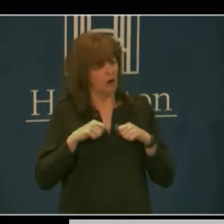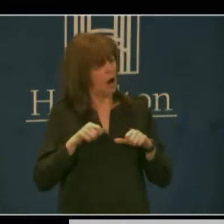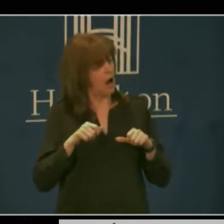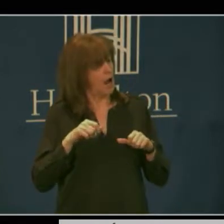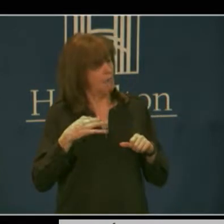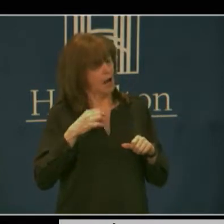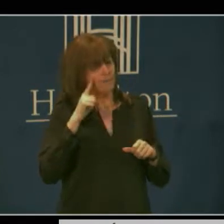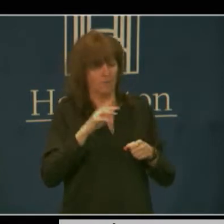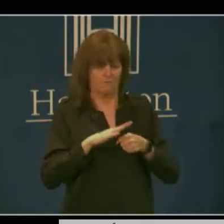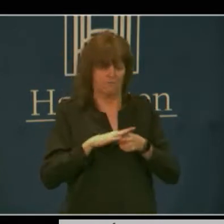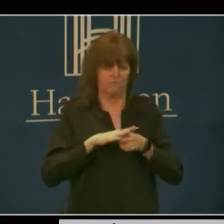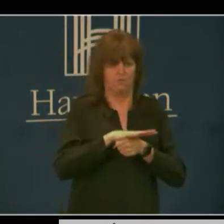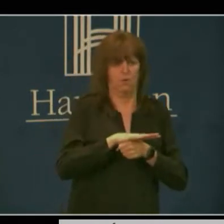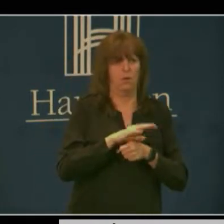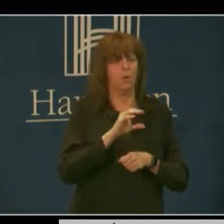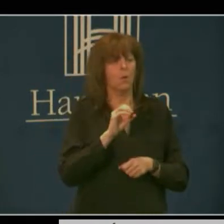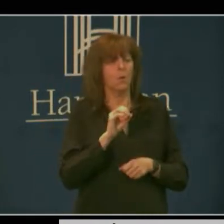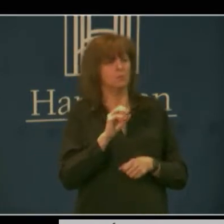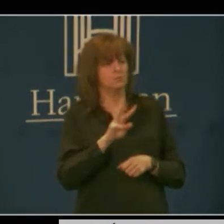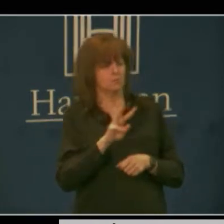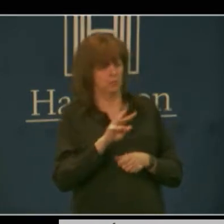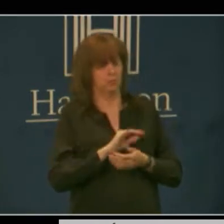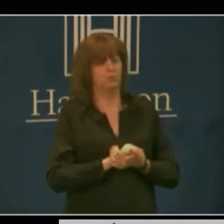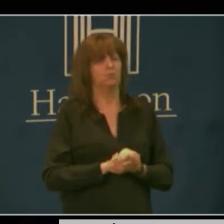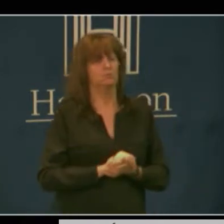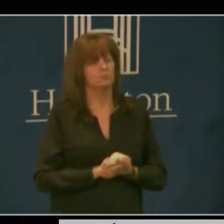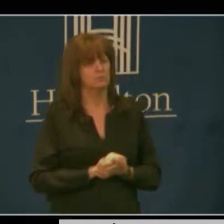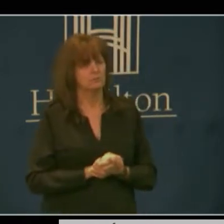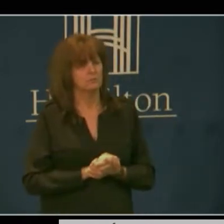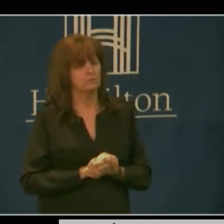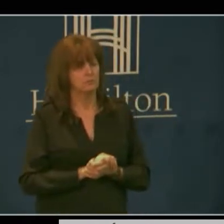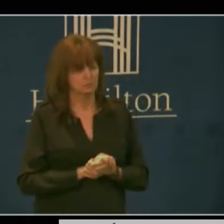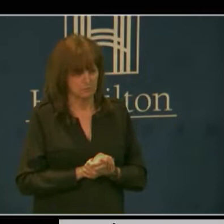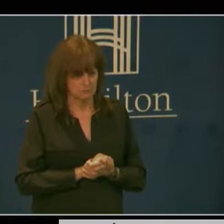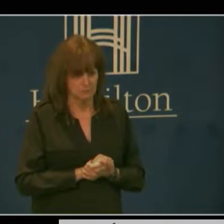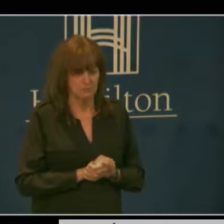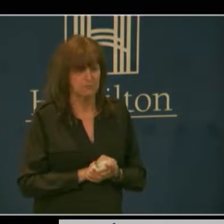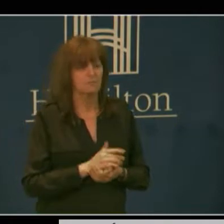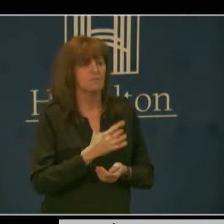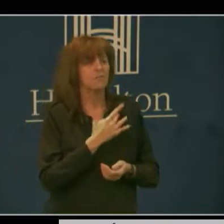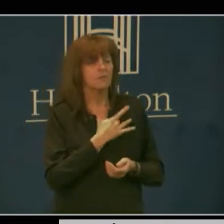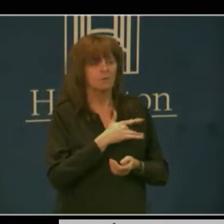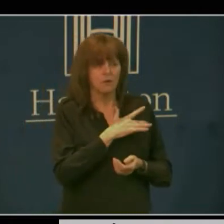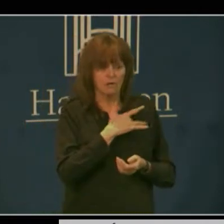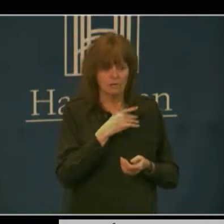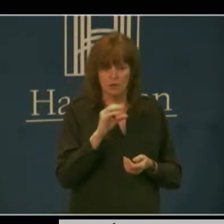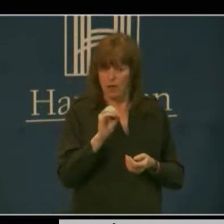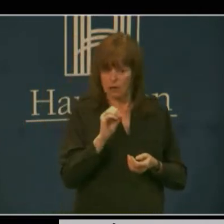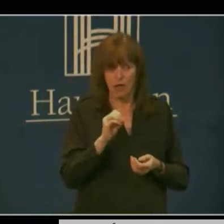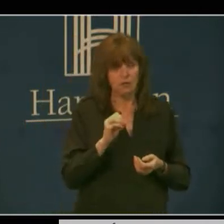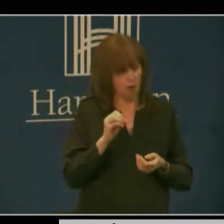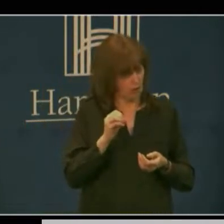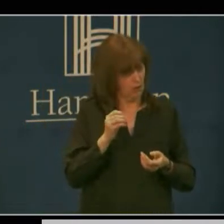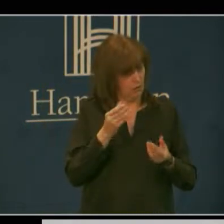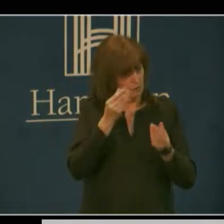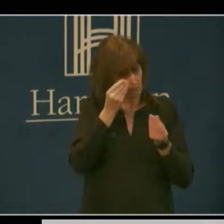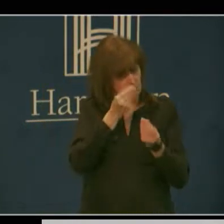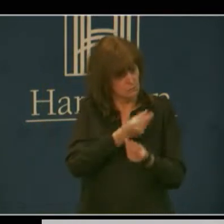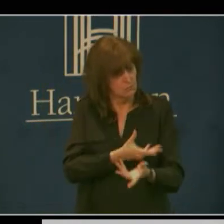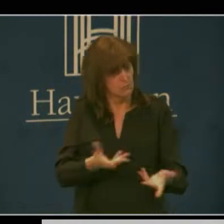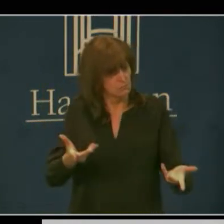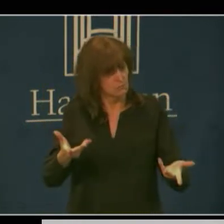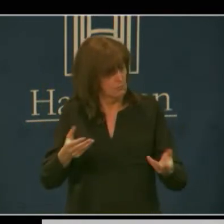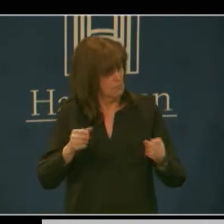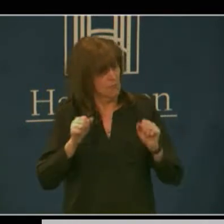increased flexibility that's been announced by the province of Ontario for us to provide additional benefits for individuals who need them